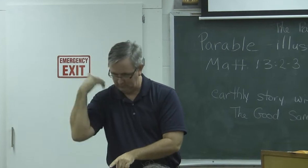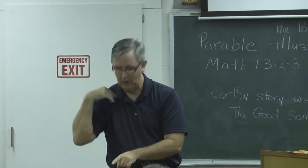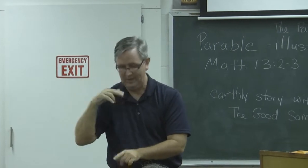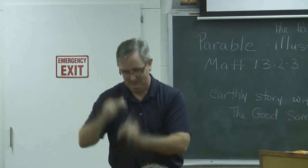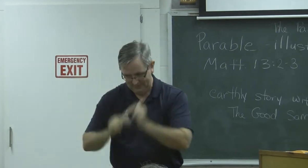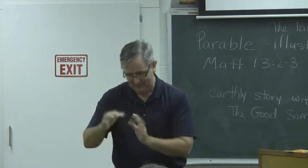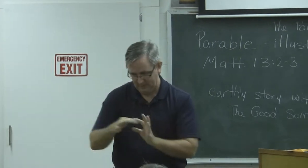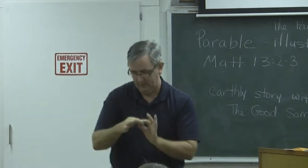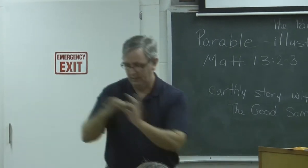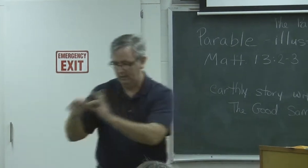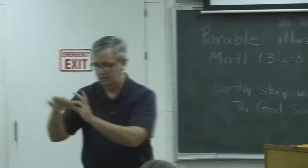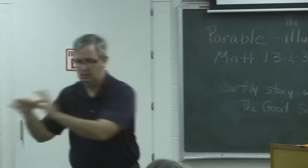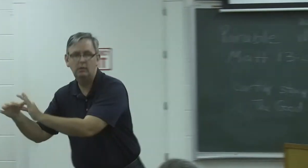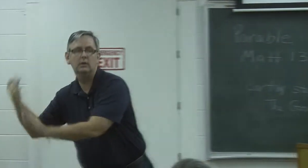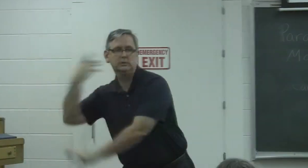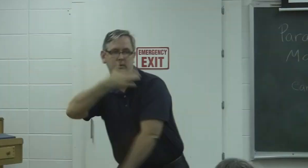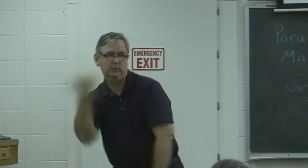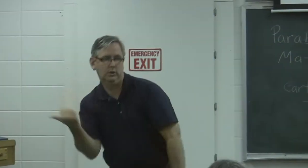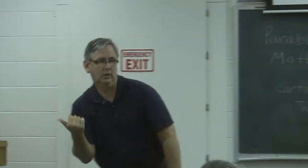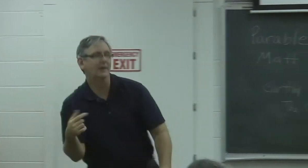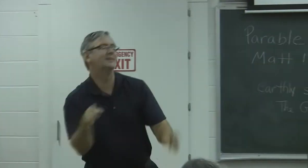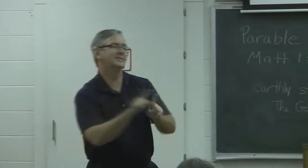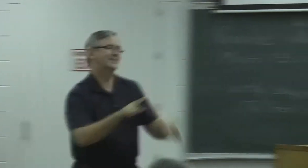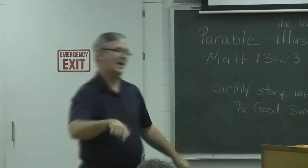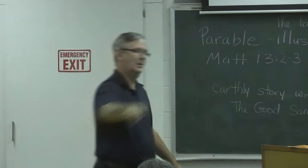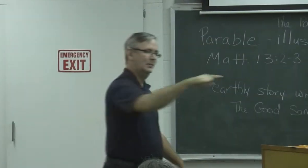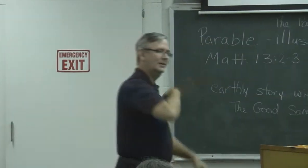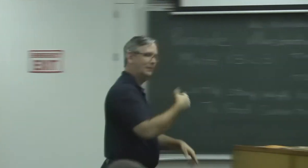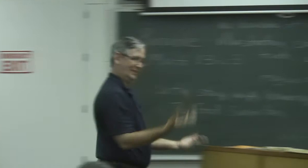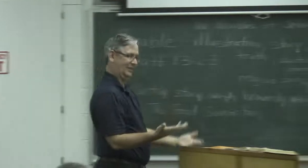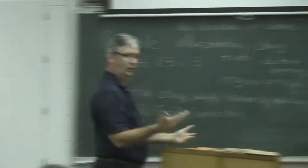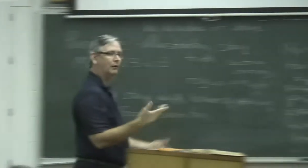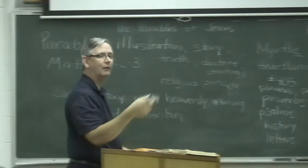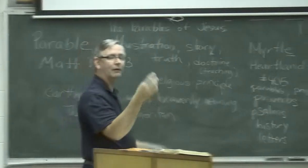Then, if you've never heard something more, you build another bridge. It's the same here.